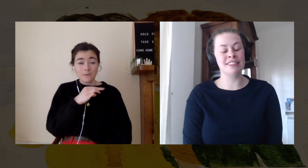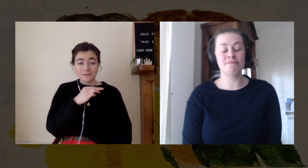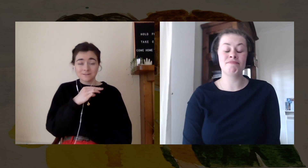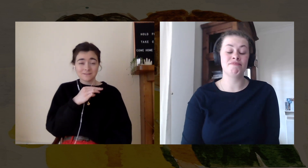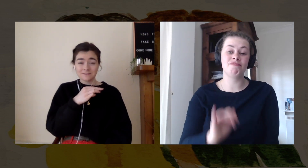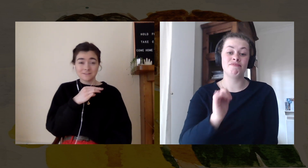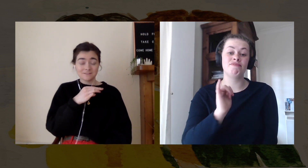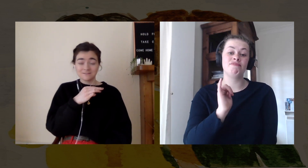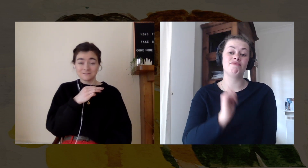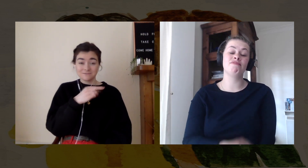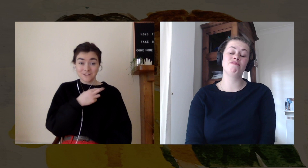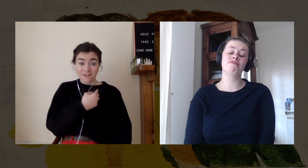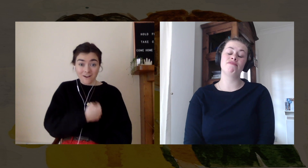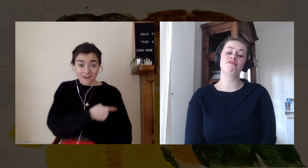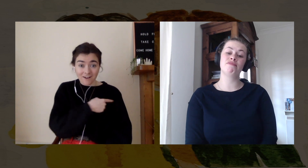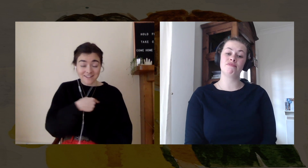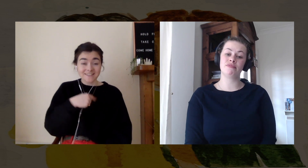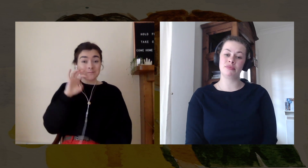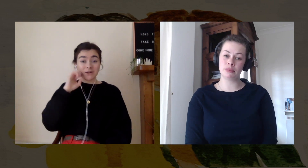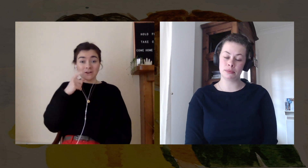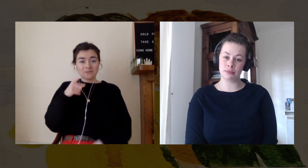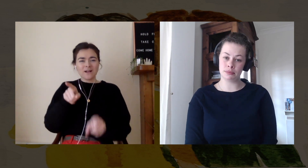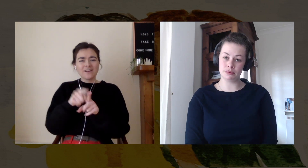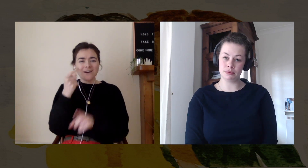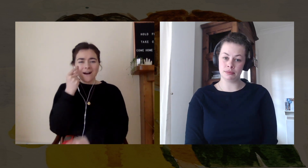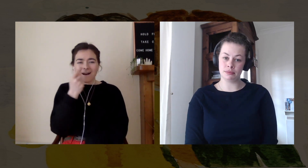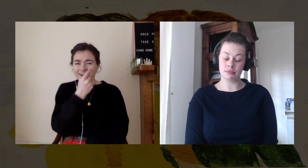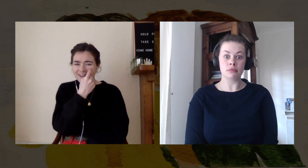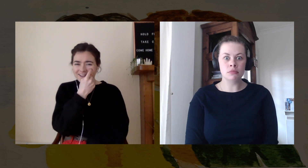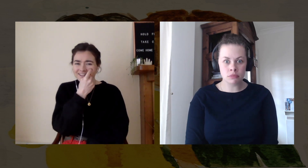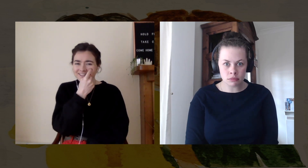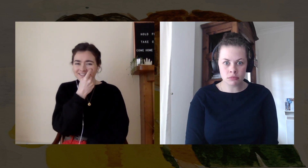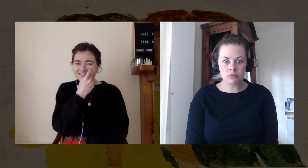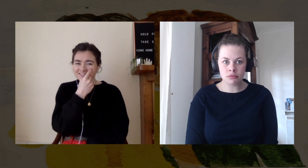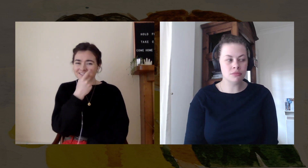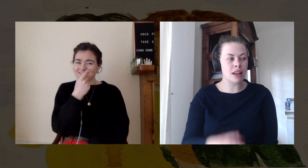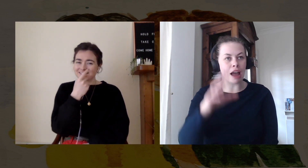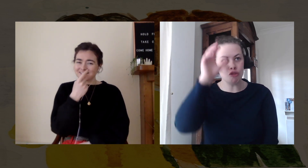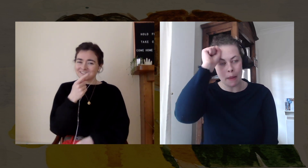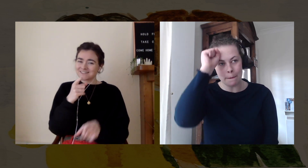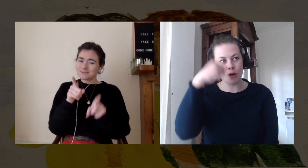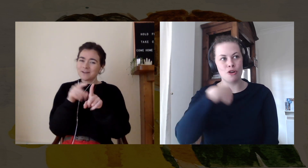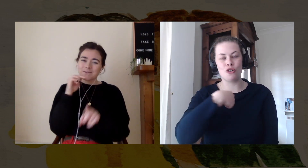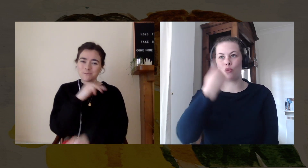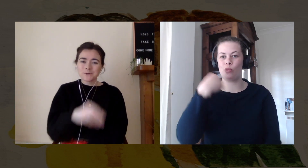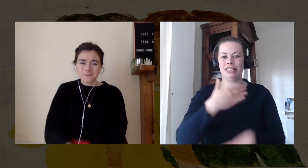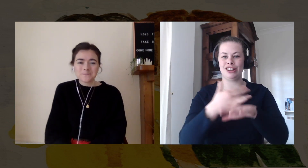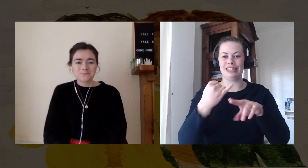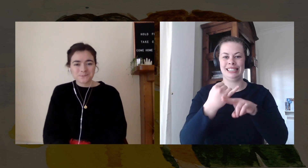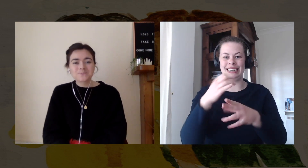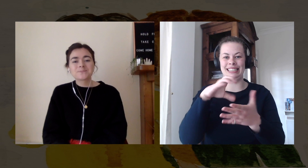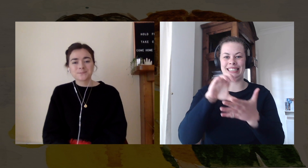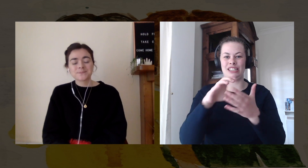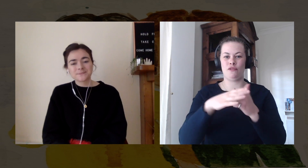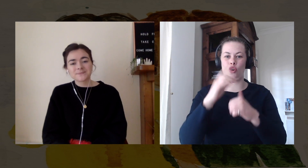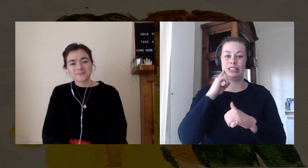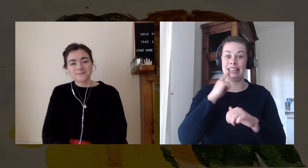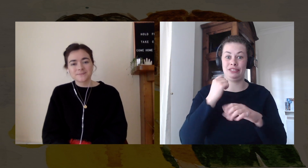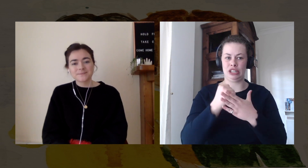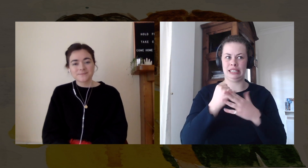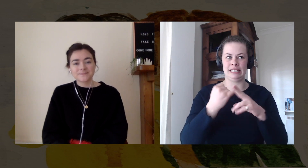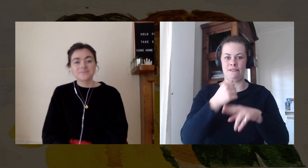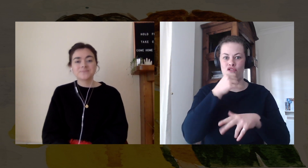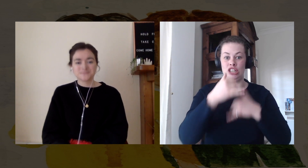your eyes is another thing. Oh my god, I remember when we started in the Centre for Deaf Studies in first year, having no sign language, having those like